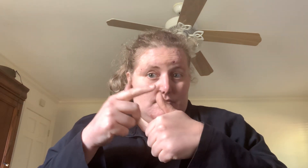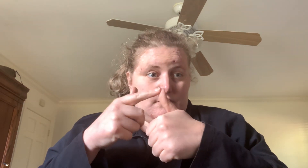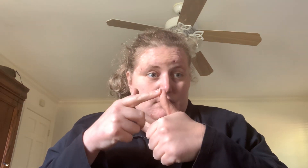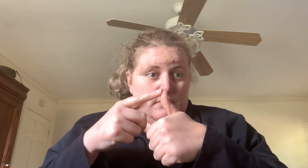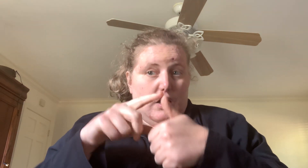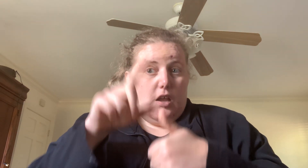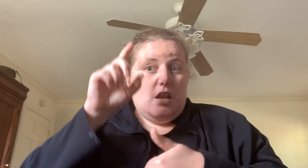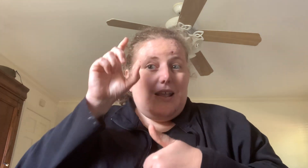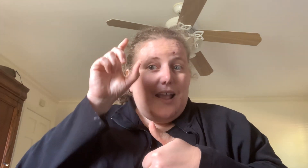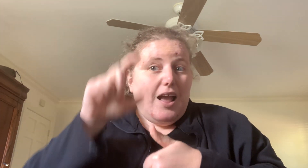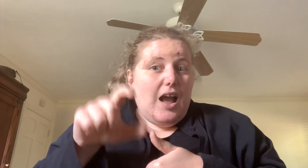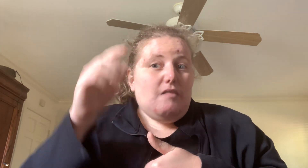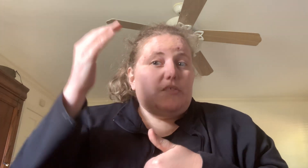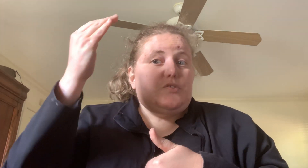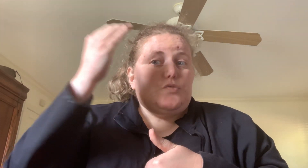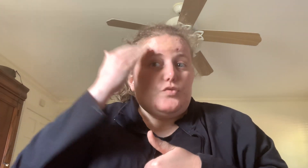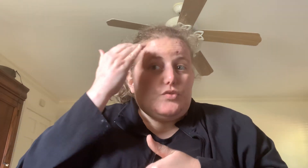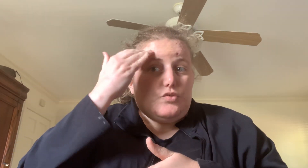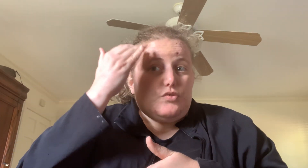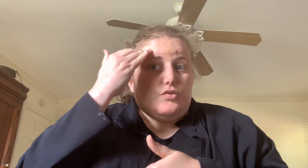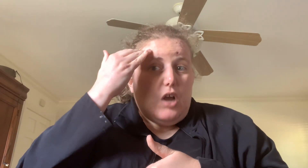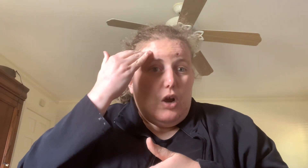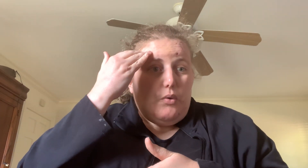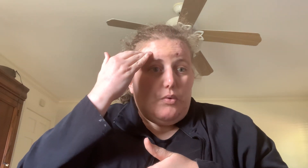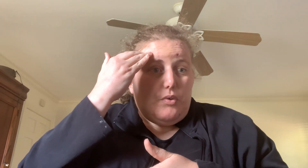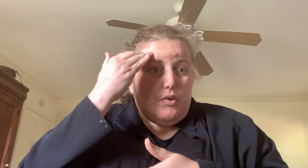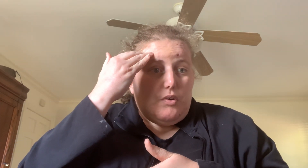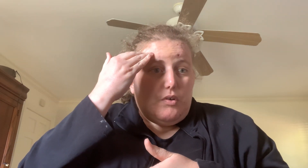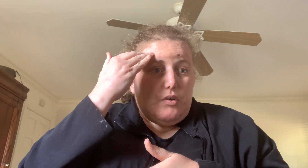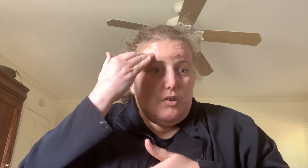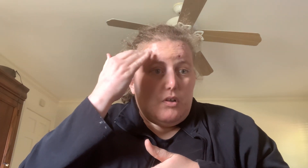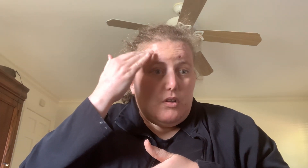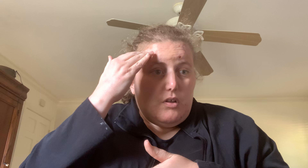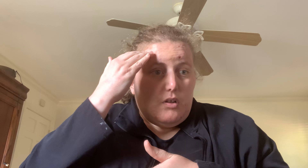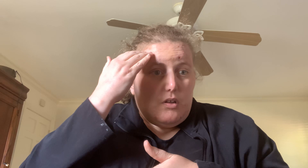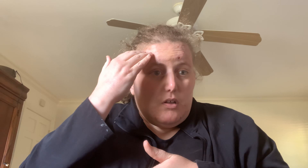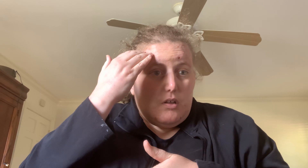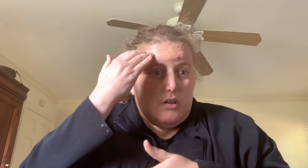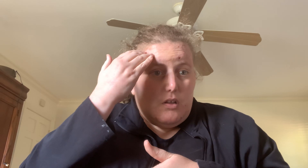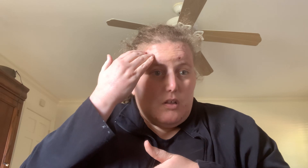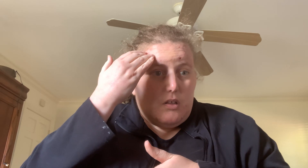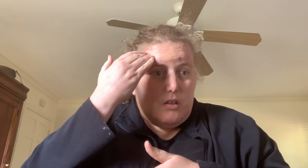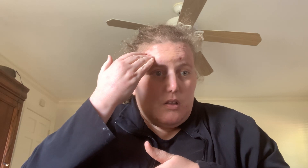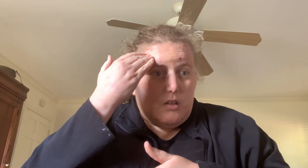know how many, we want to know how many